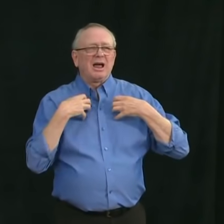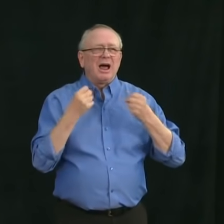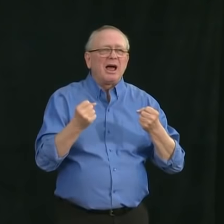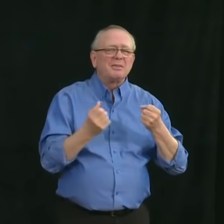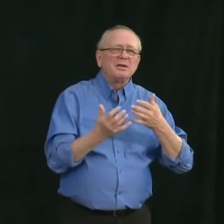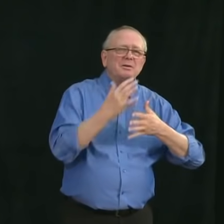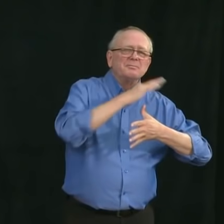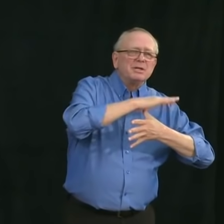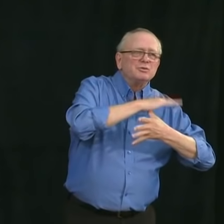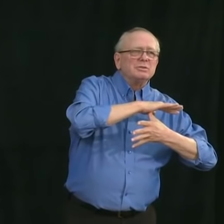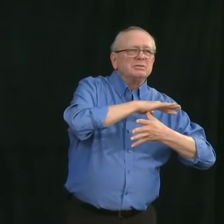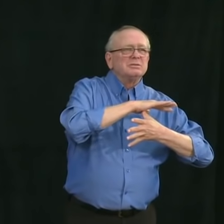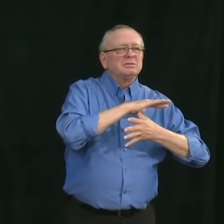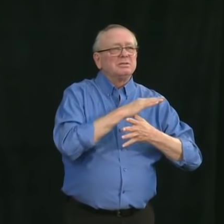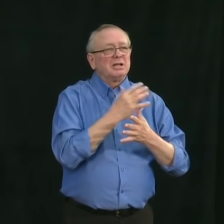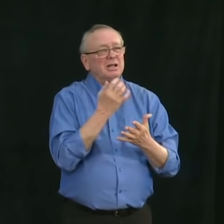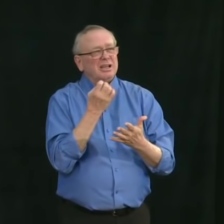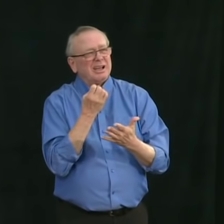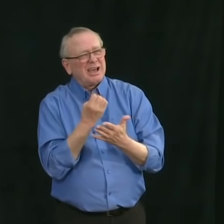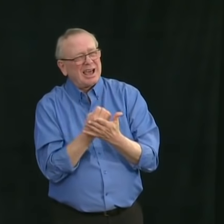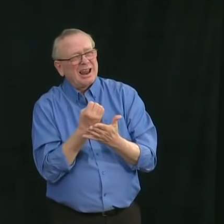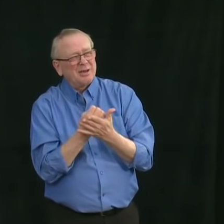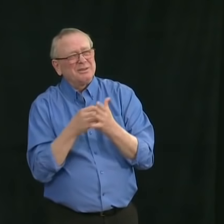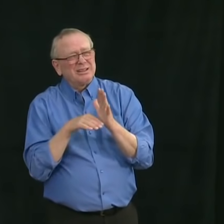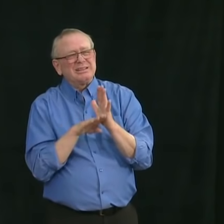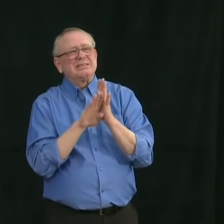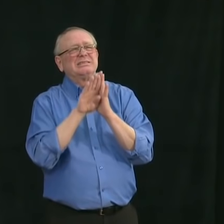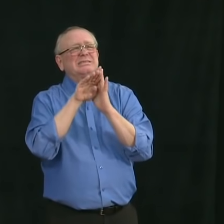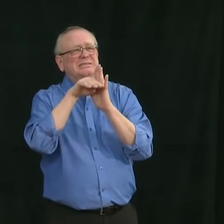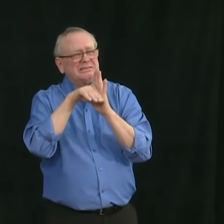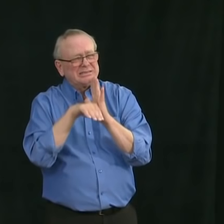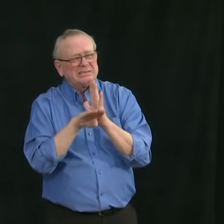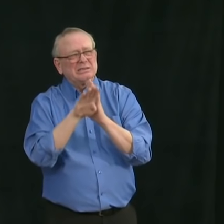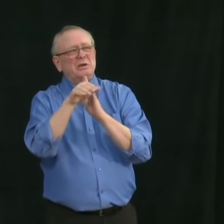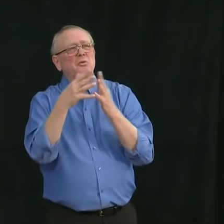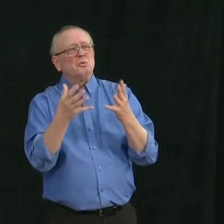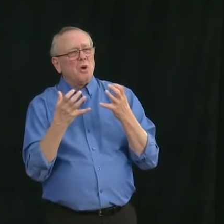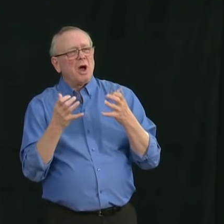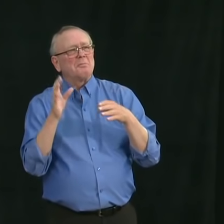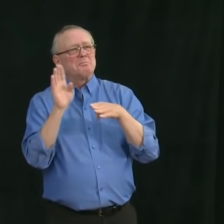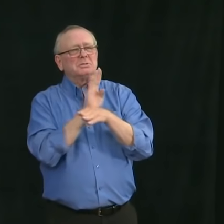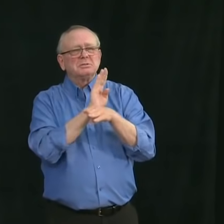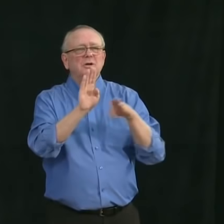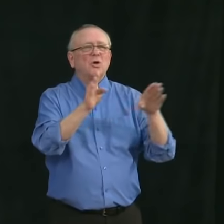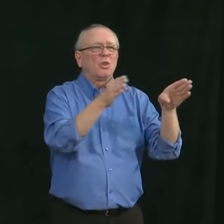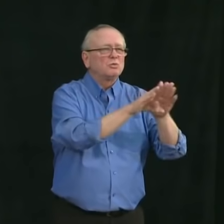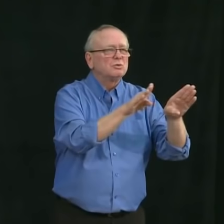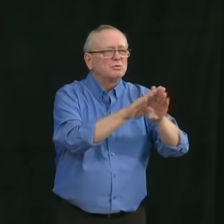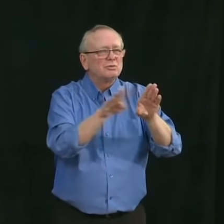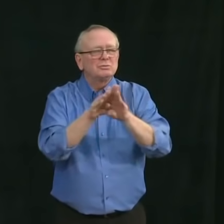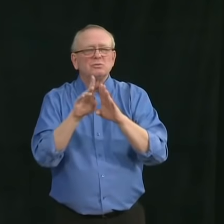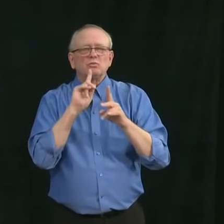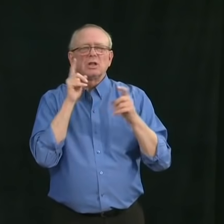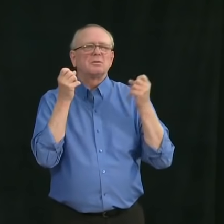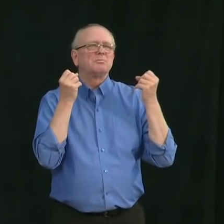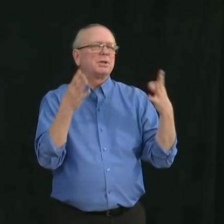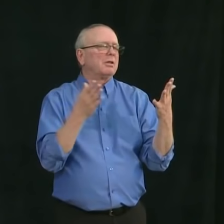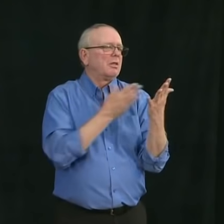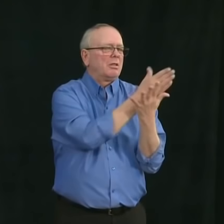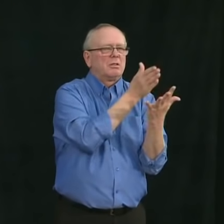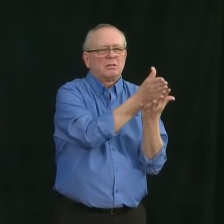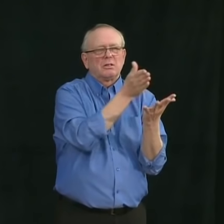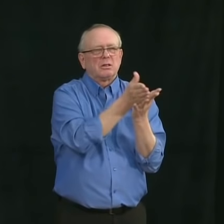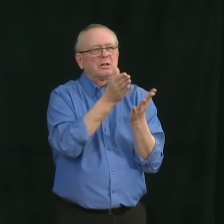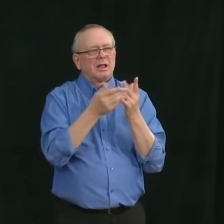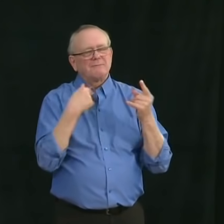the economic slowdown and some of the sectors that have been shut. All of those pieces obviously also have